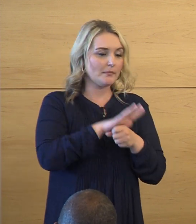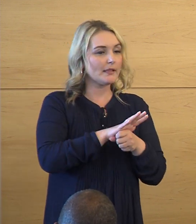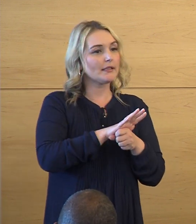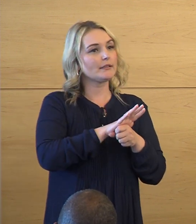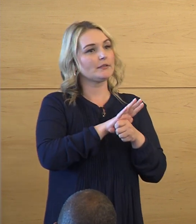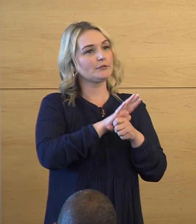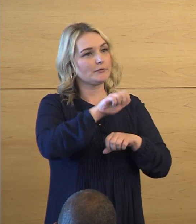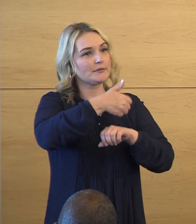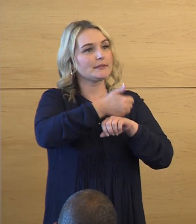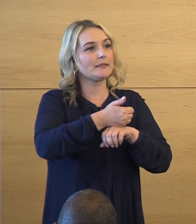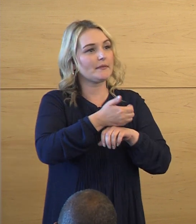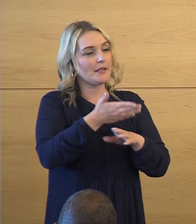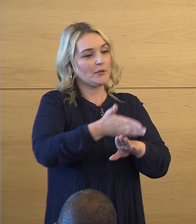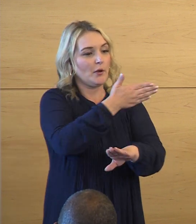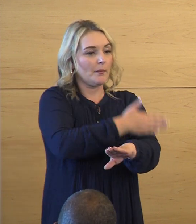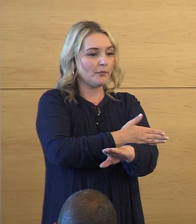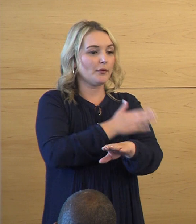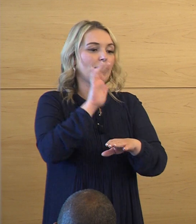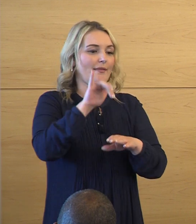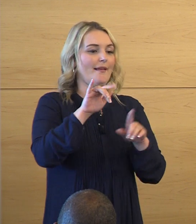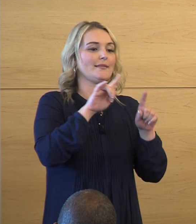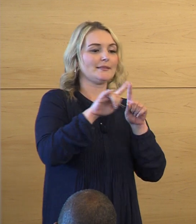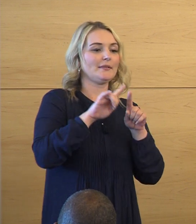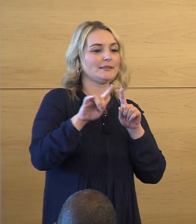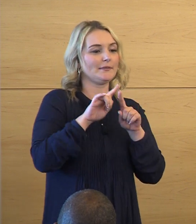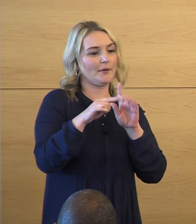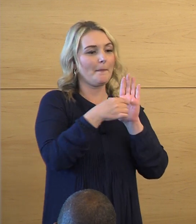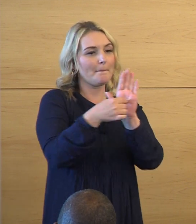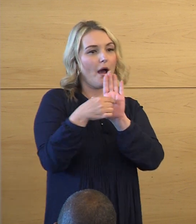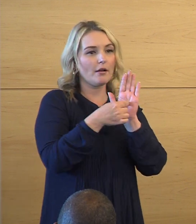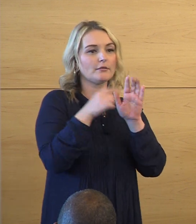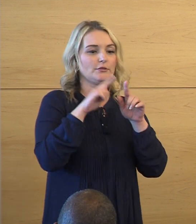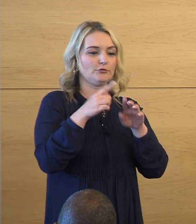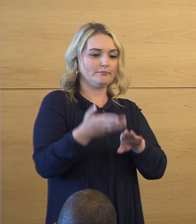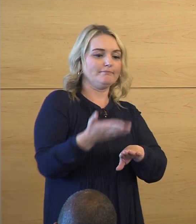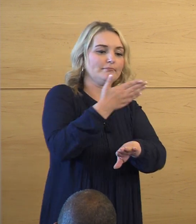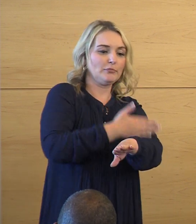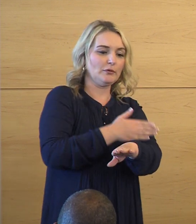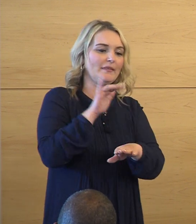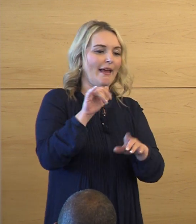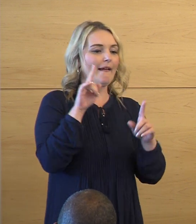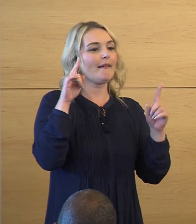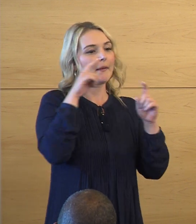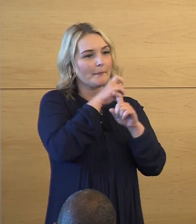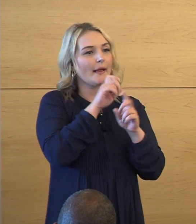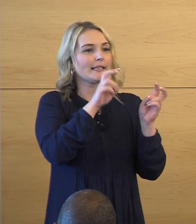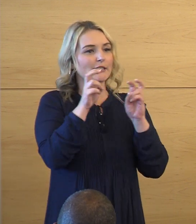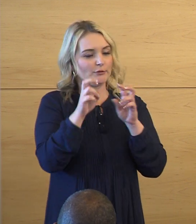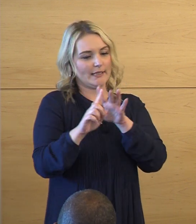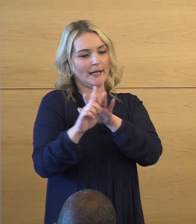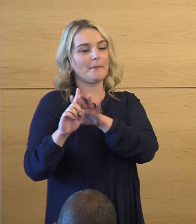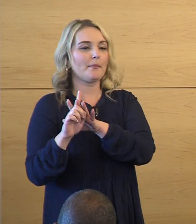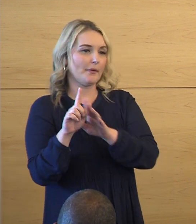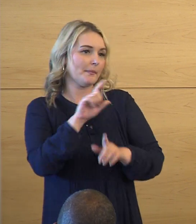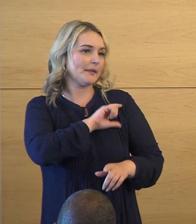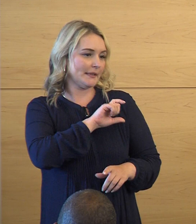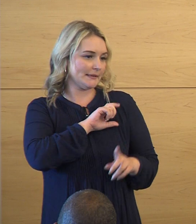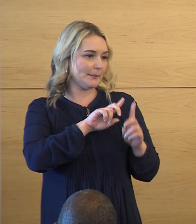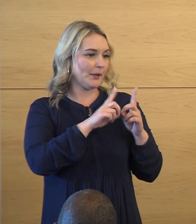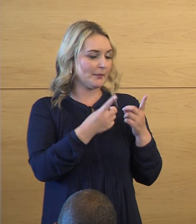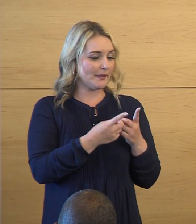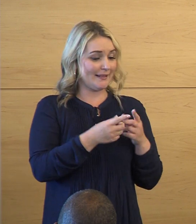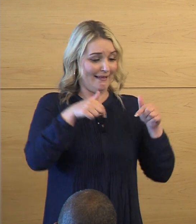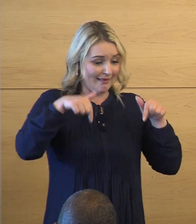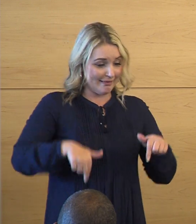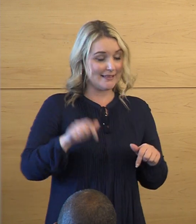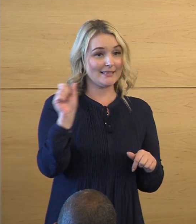prevention, intervention, and diversion models to help solve these very complex issues that we're facing. The Seattle Police Department has some of